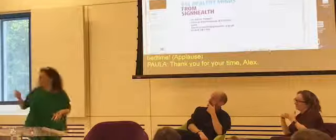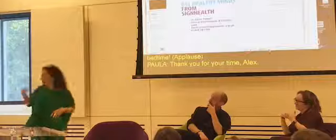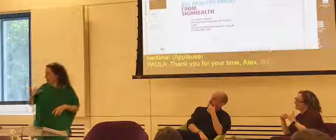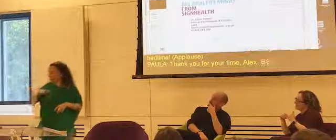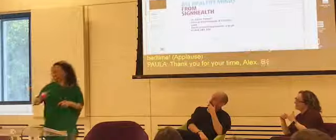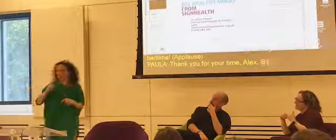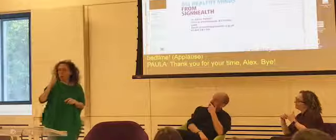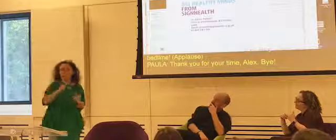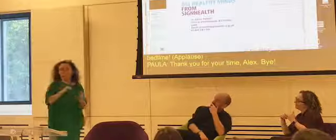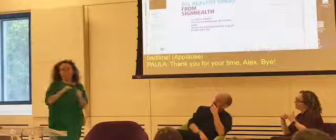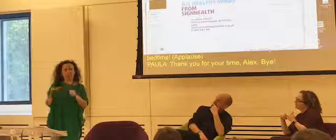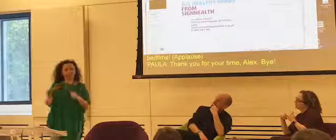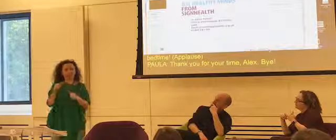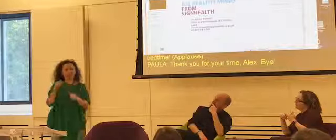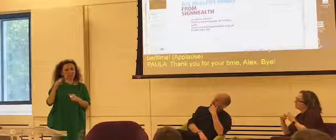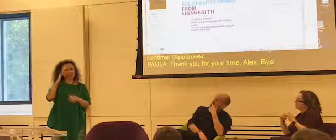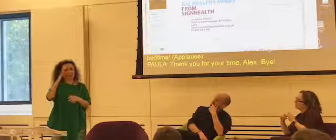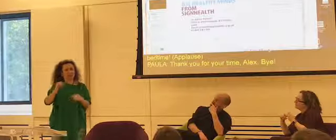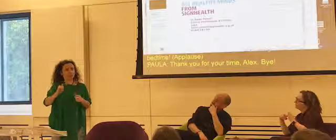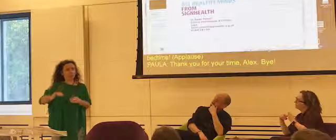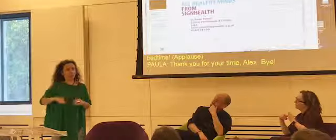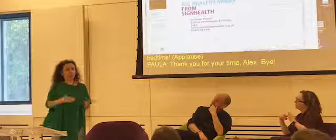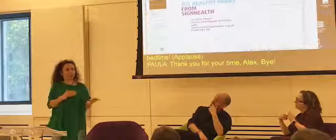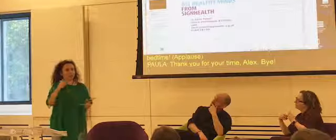Paula says, oh wow, that was